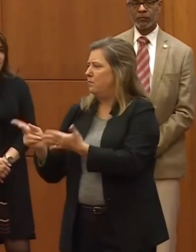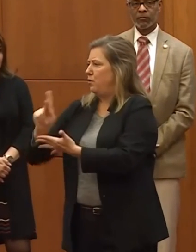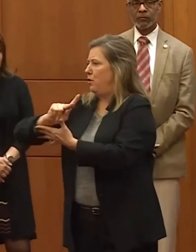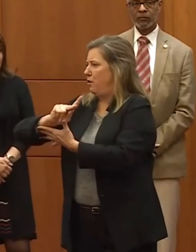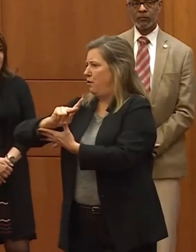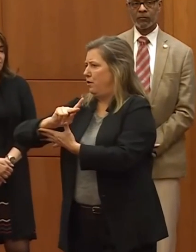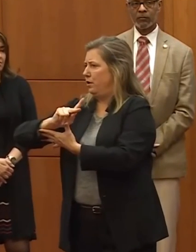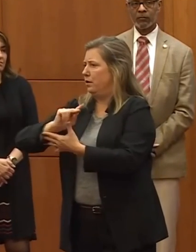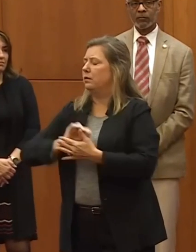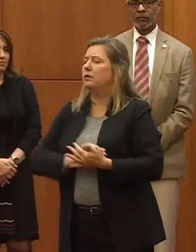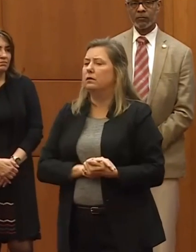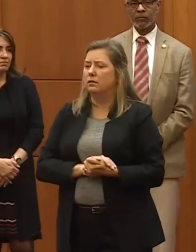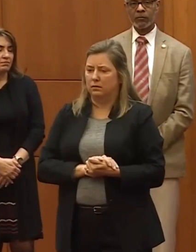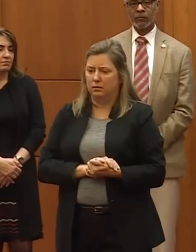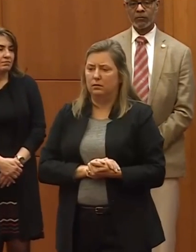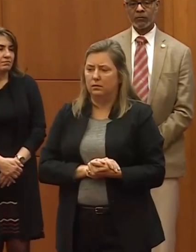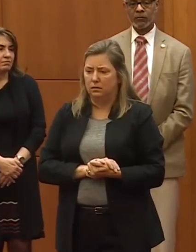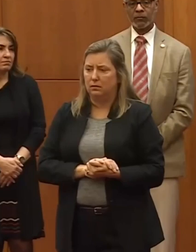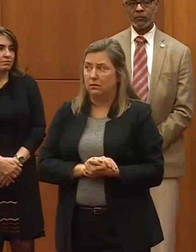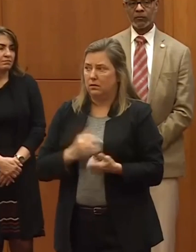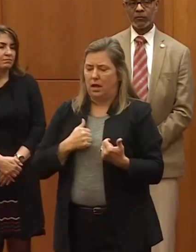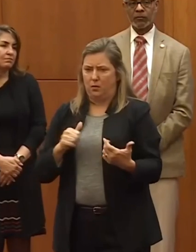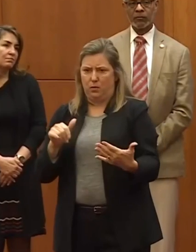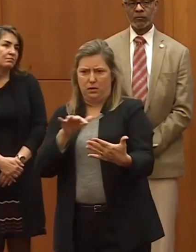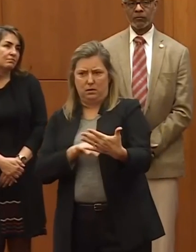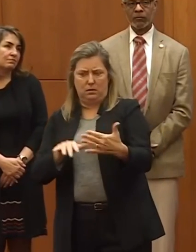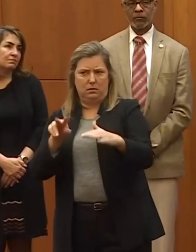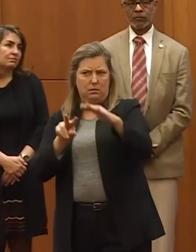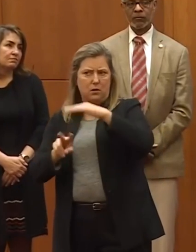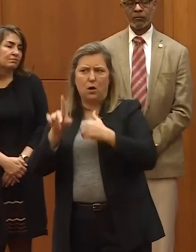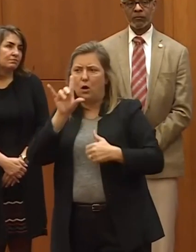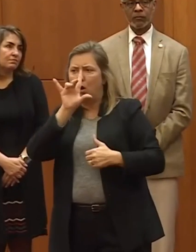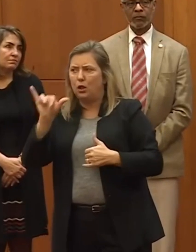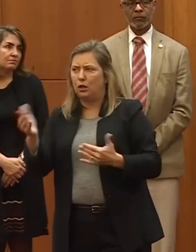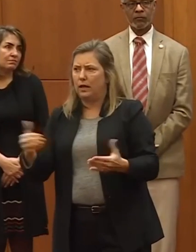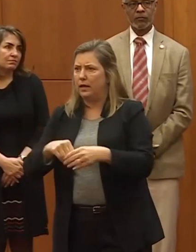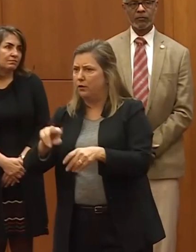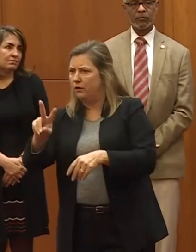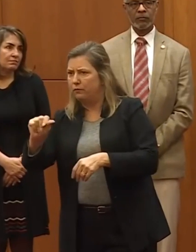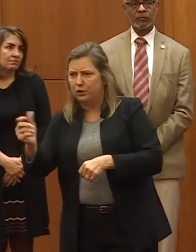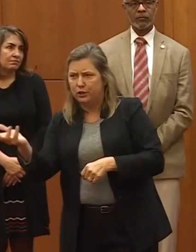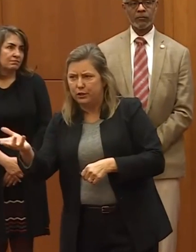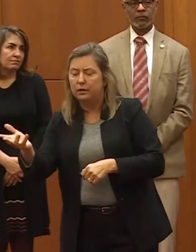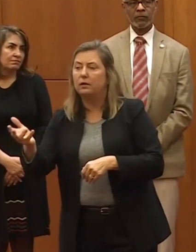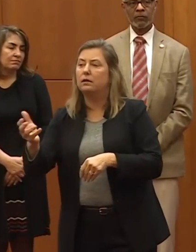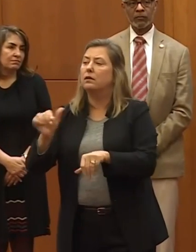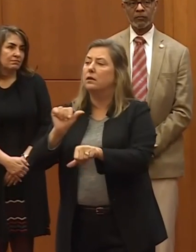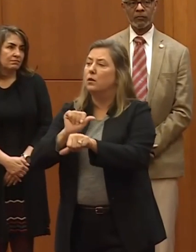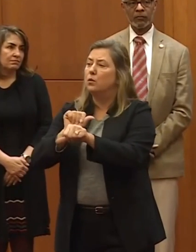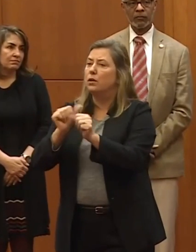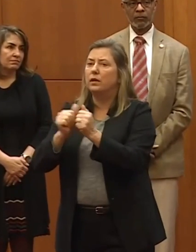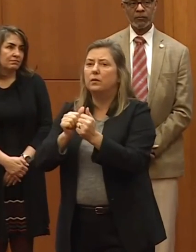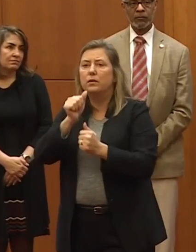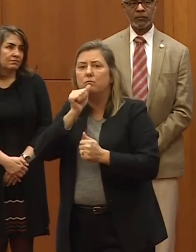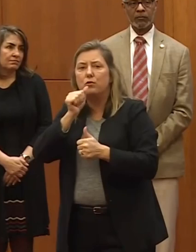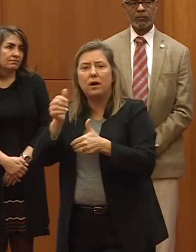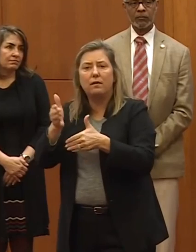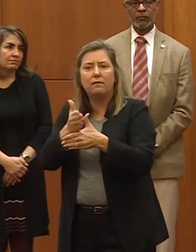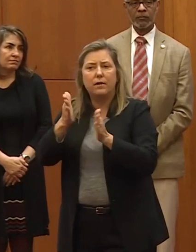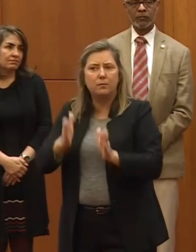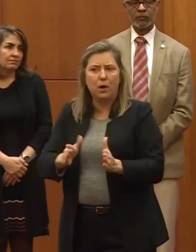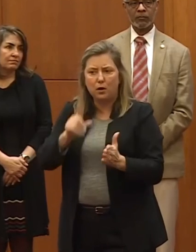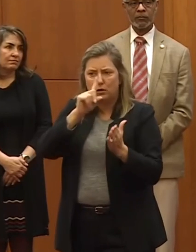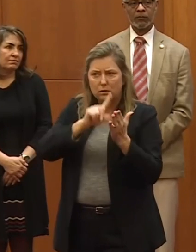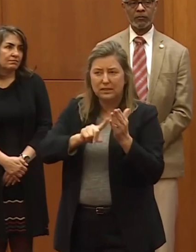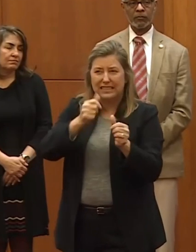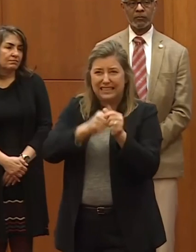are, again, studying what this is going to look like in Virginia and working with our private partners to see how